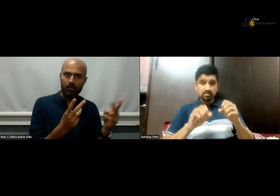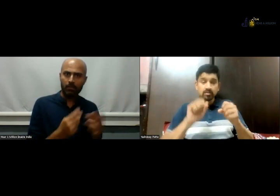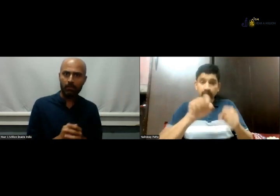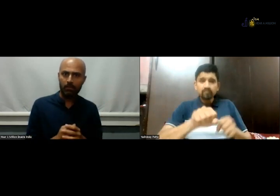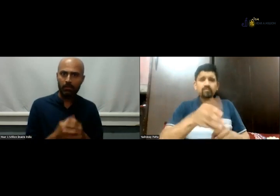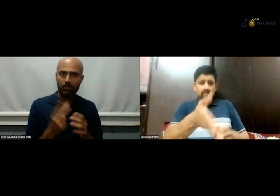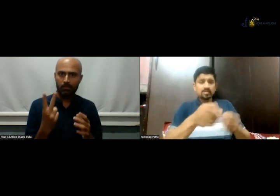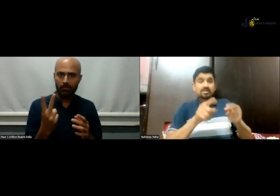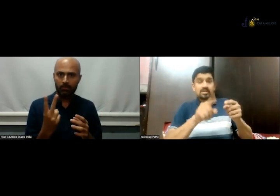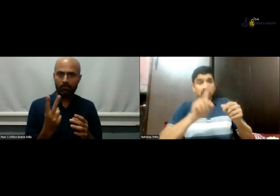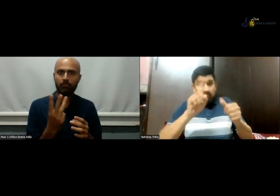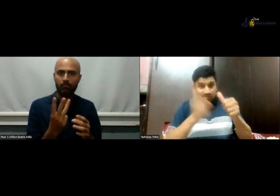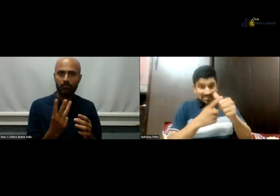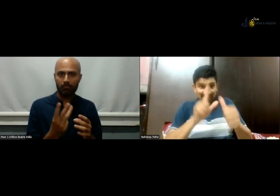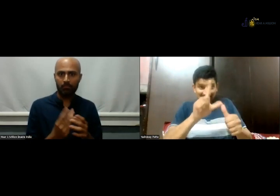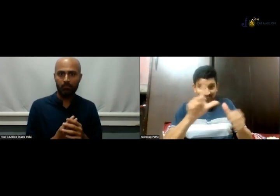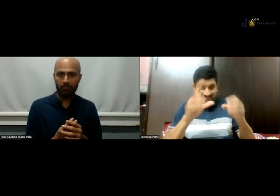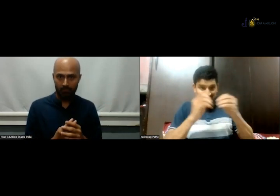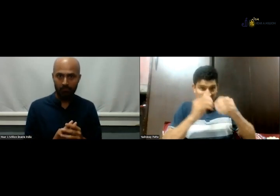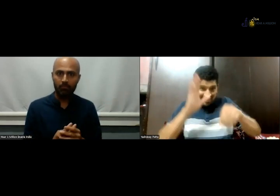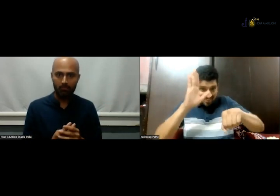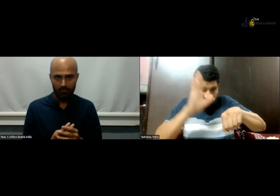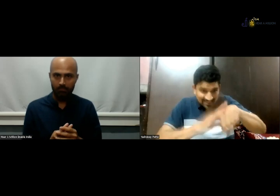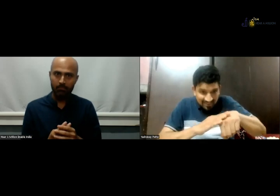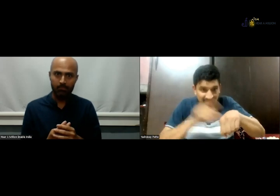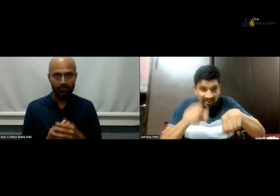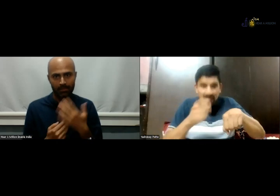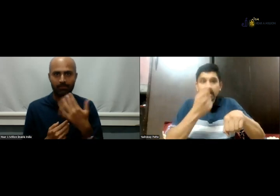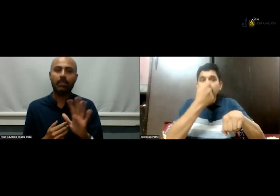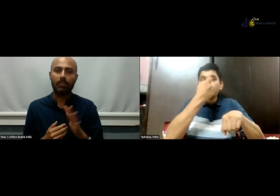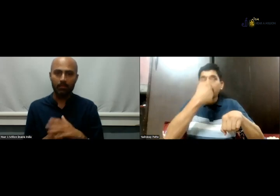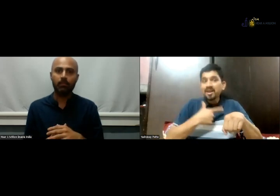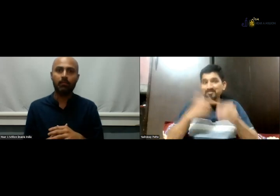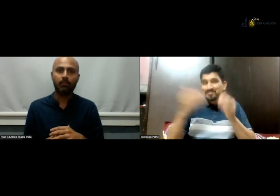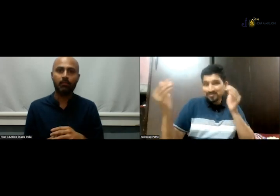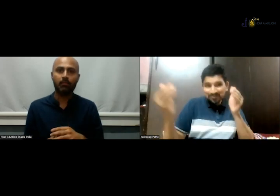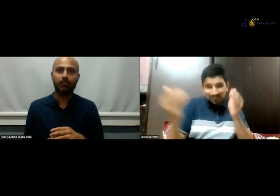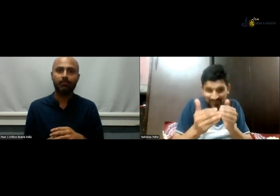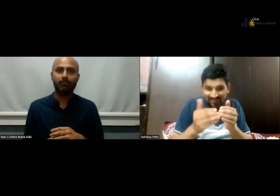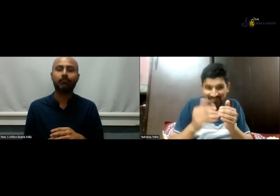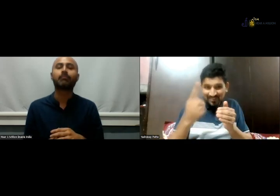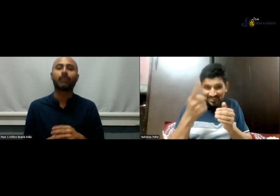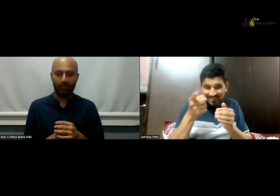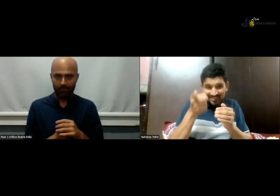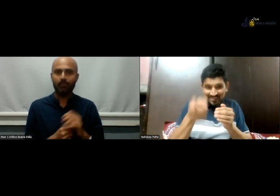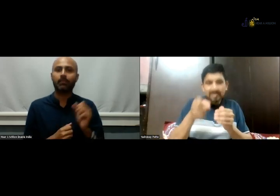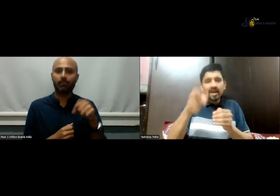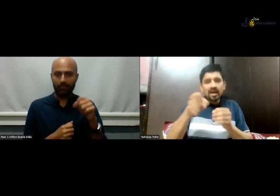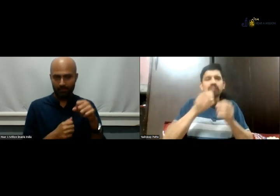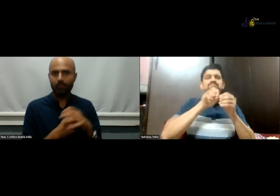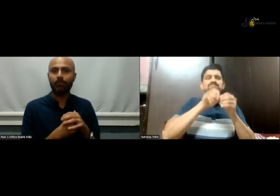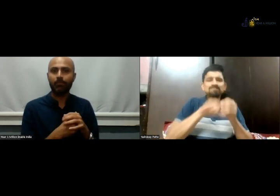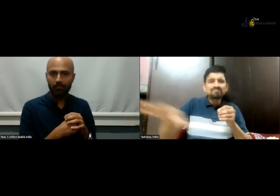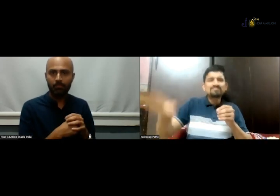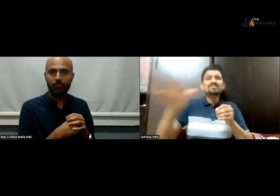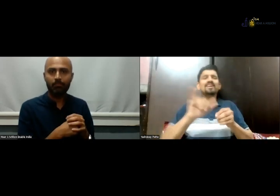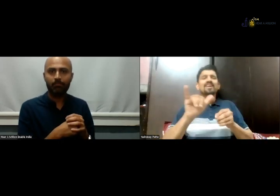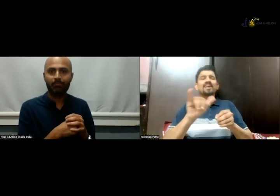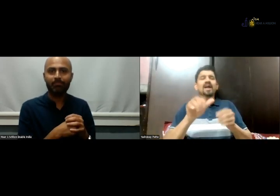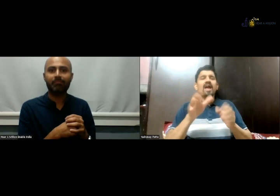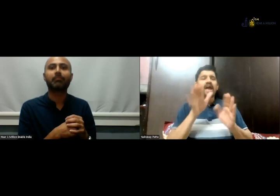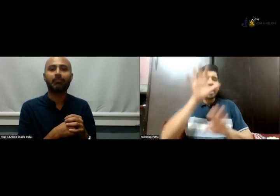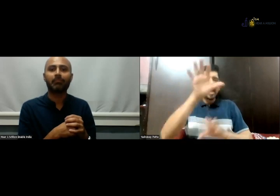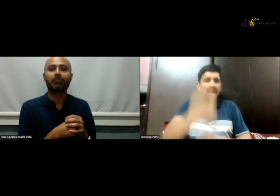So was she working with other association? Yes, as well. Yes. So once she was pursuing LLB, so when she